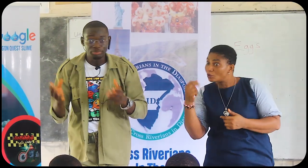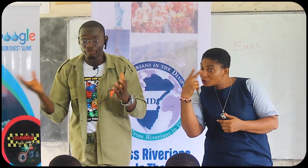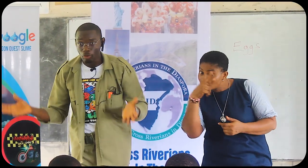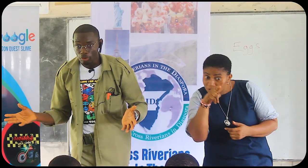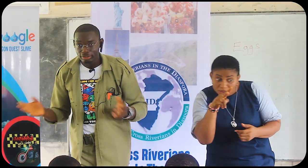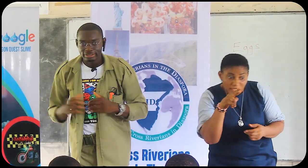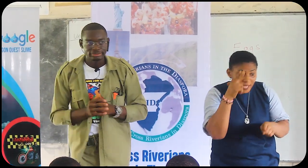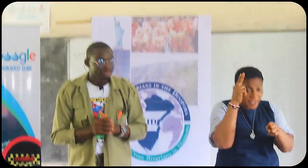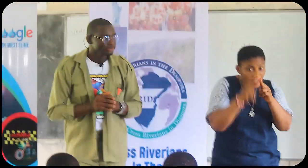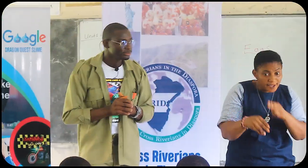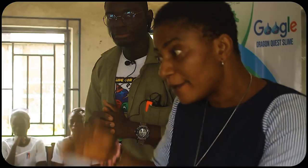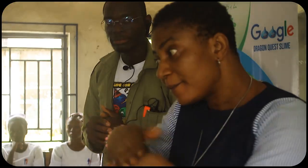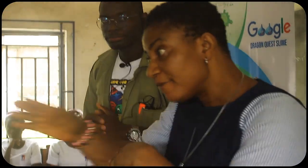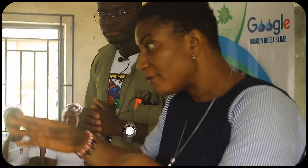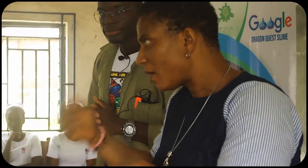before,